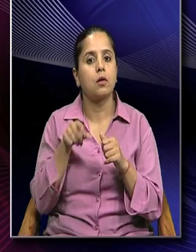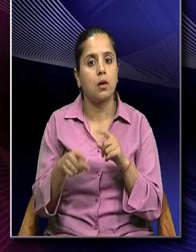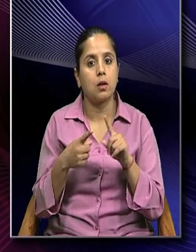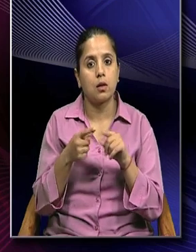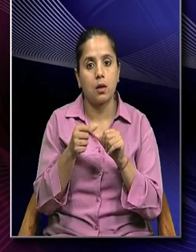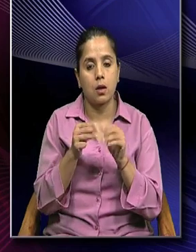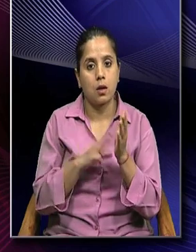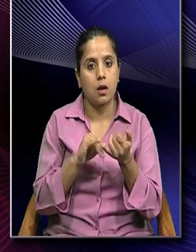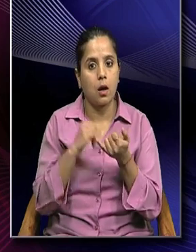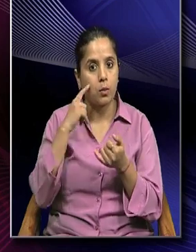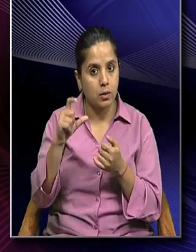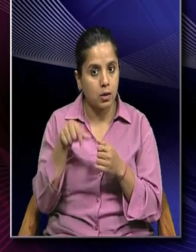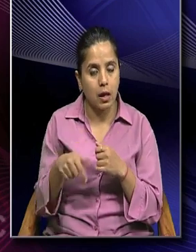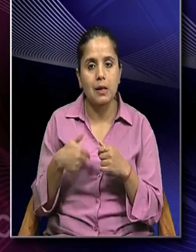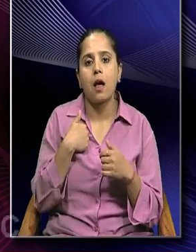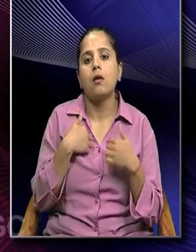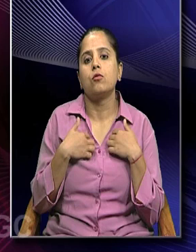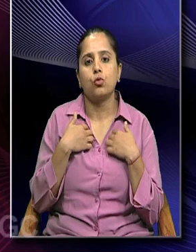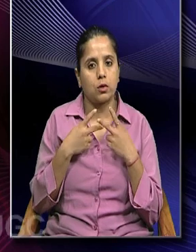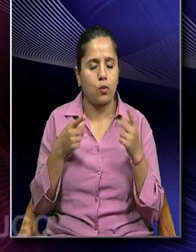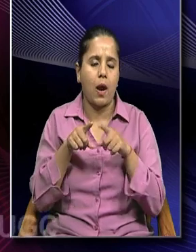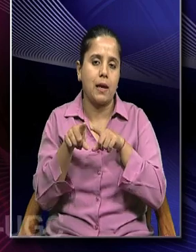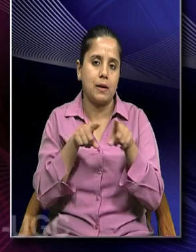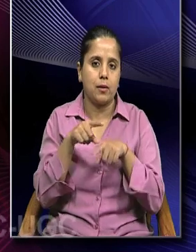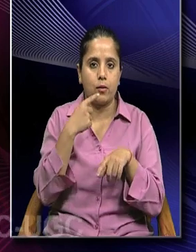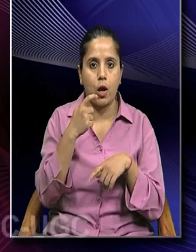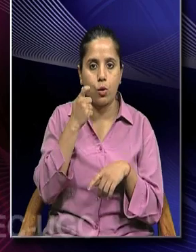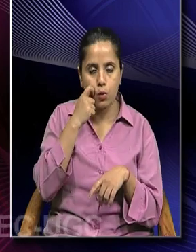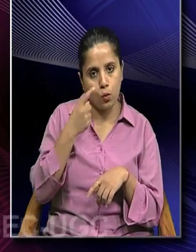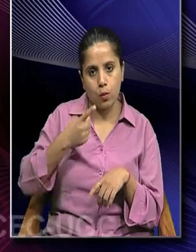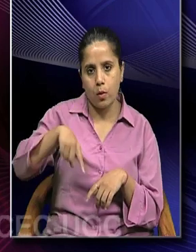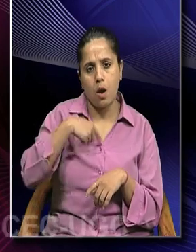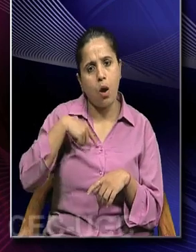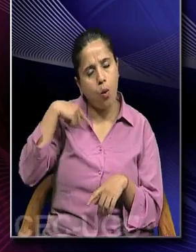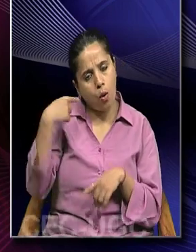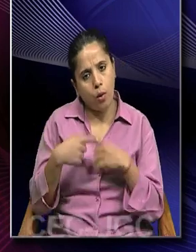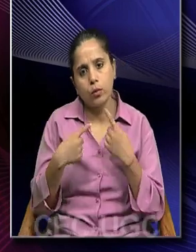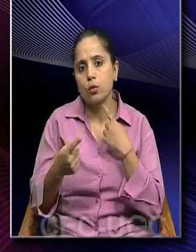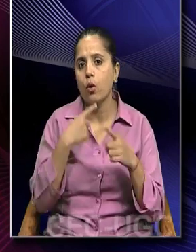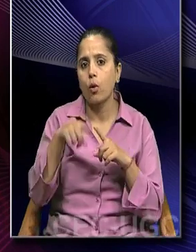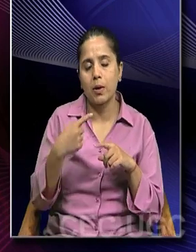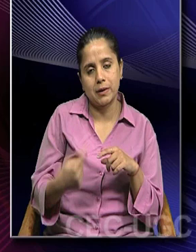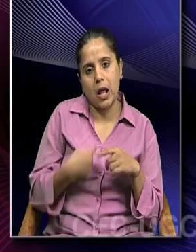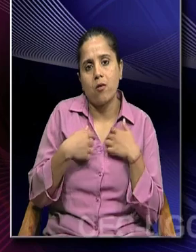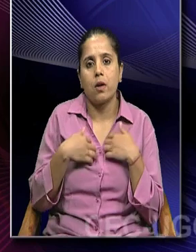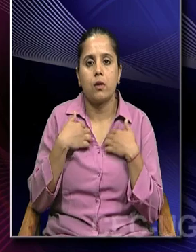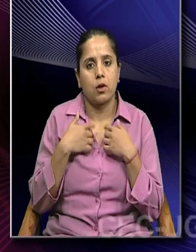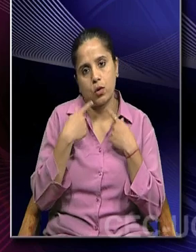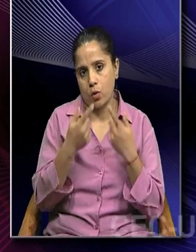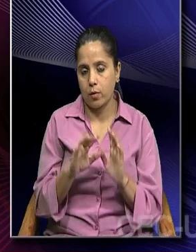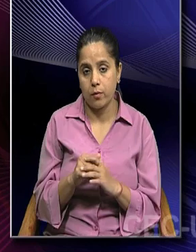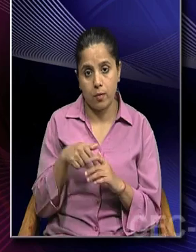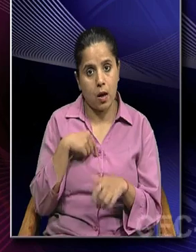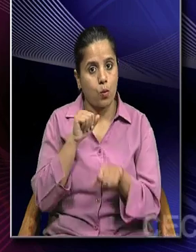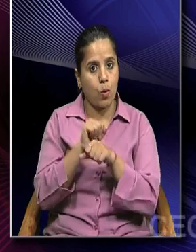basically indicative of self-interest. Suppose as a human being, I always talk about my self-interest. I am